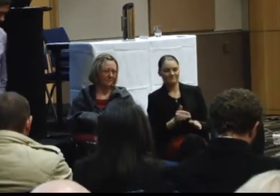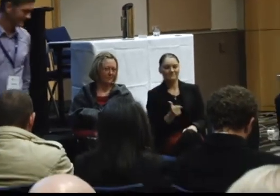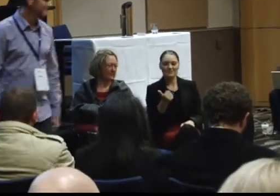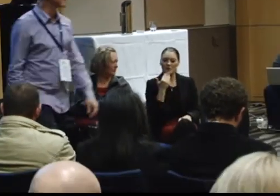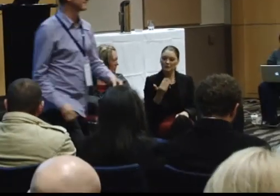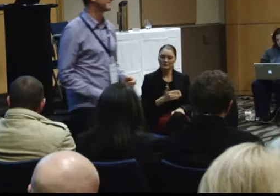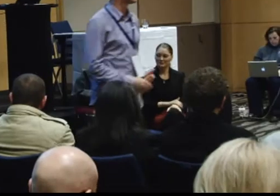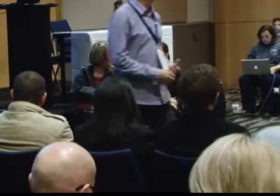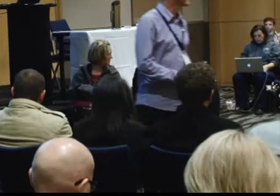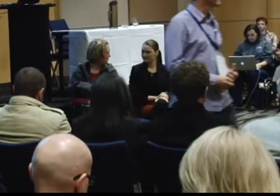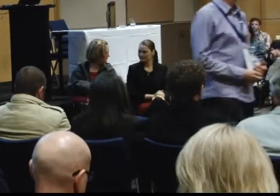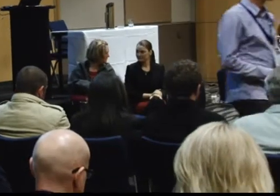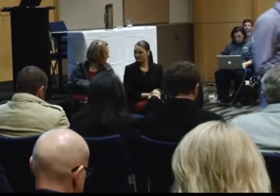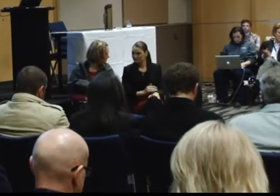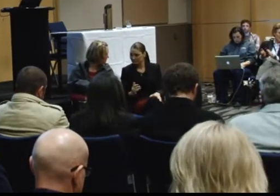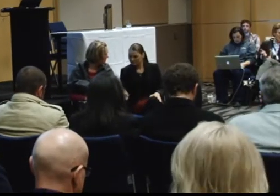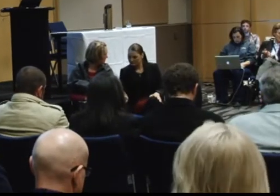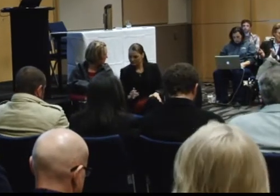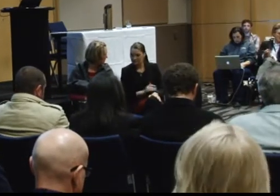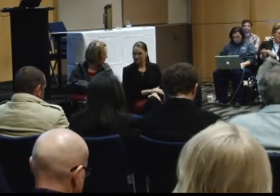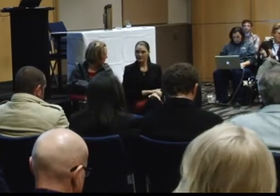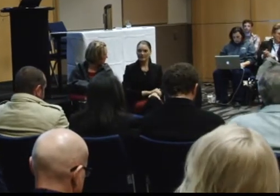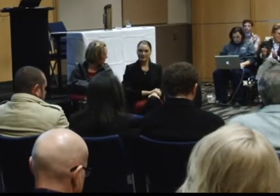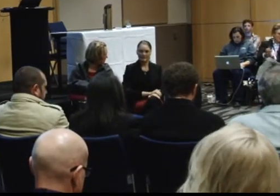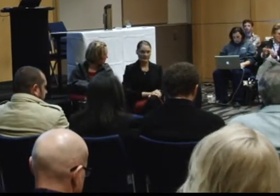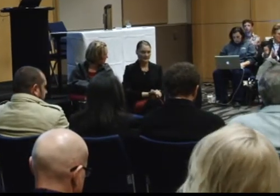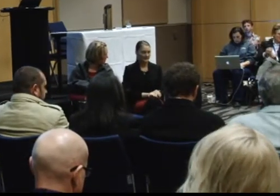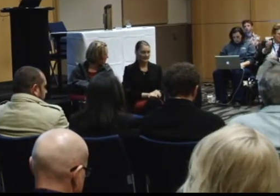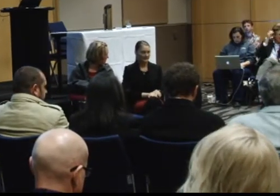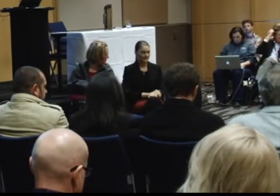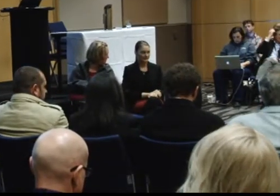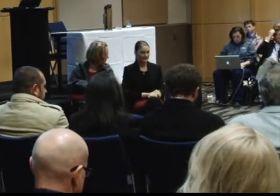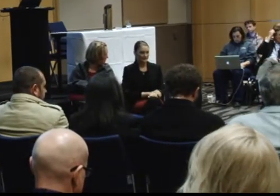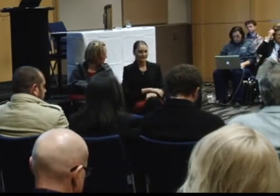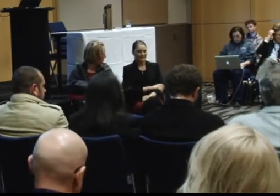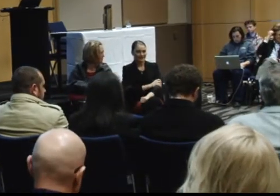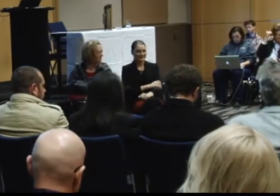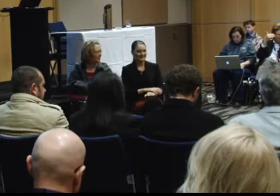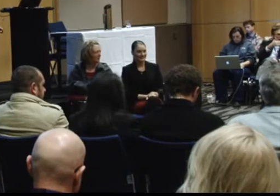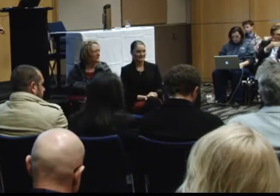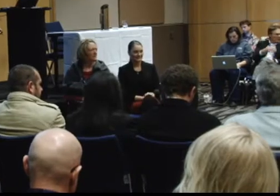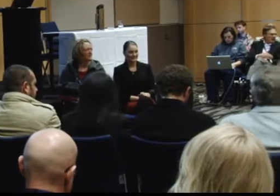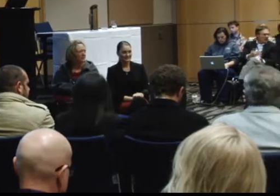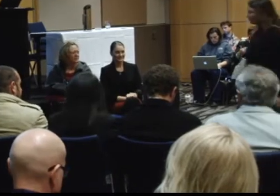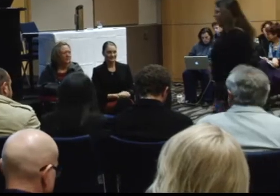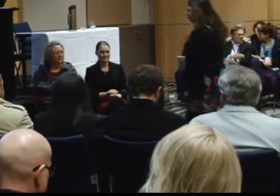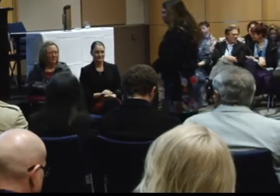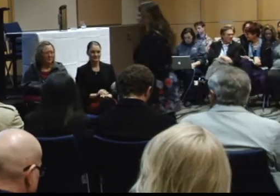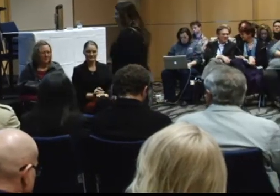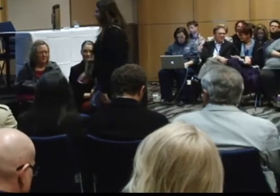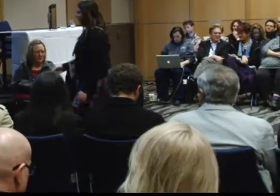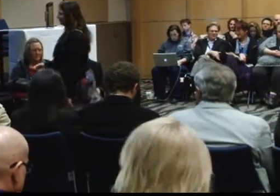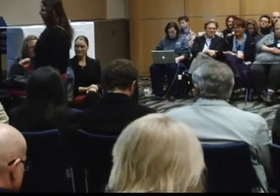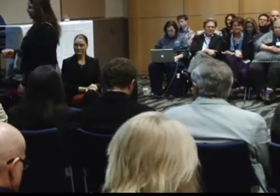you. Kia ora. So we should all be programming the next secret level in all of our games with the